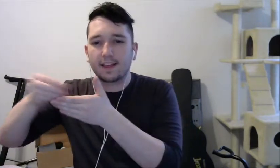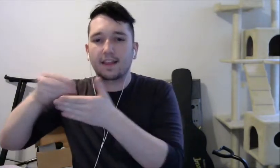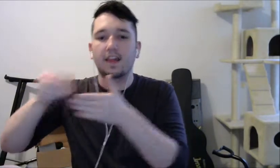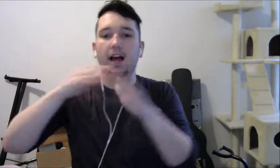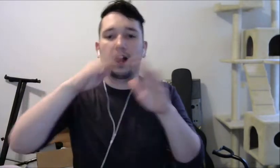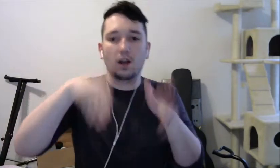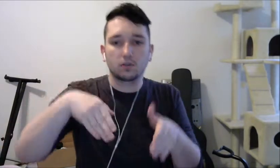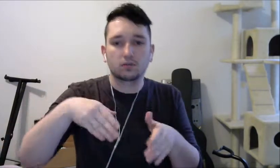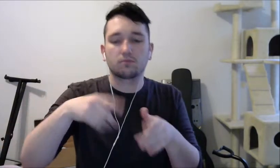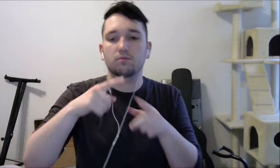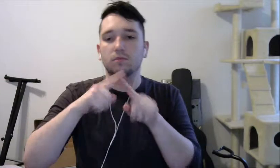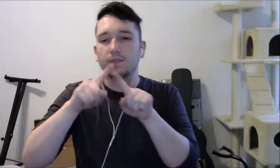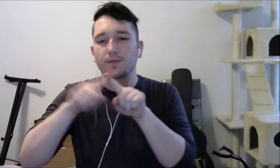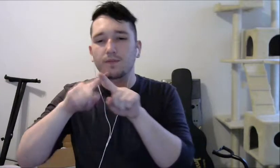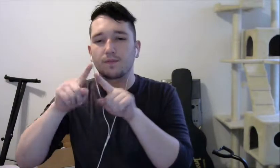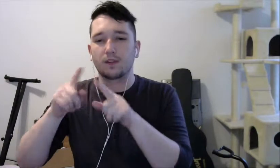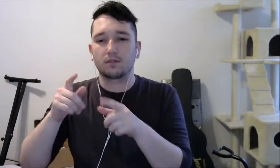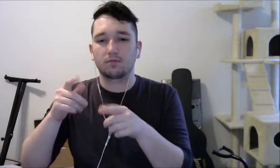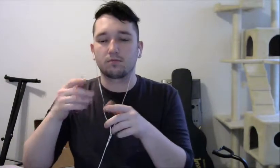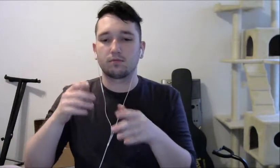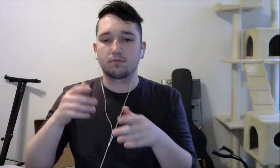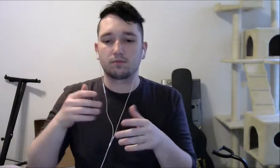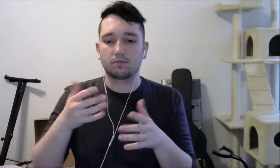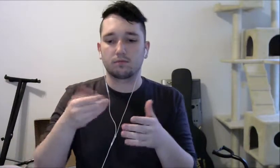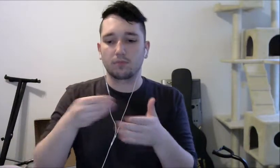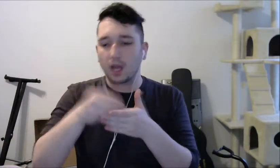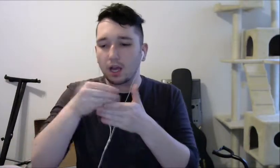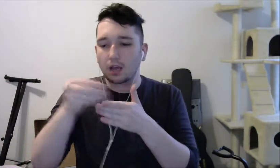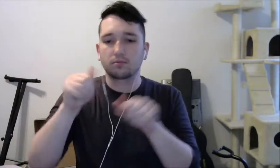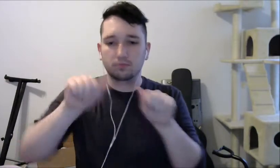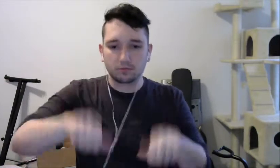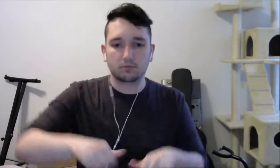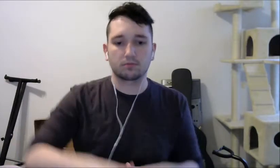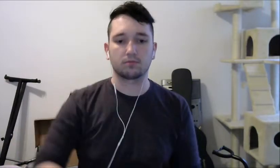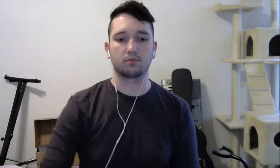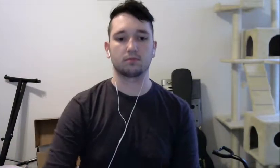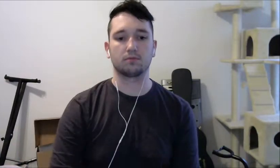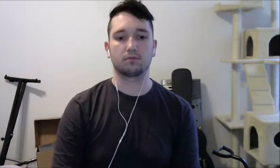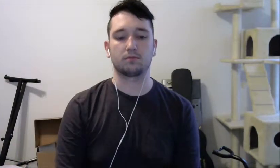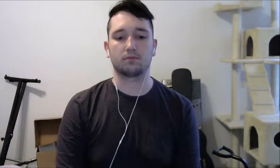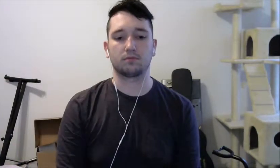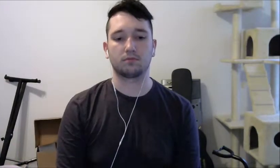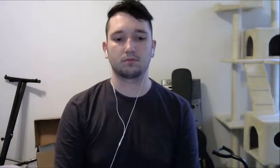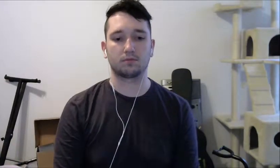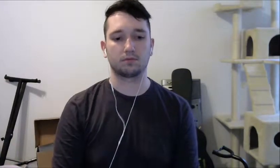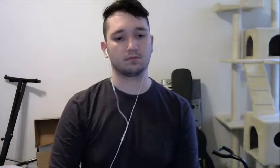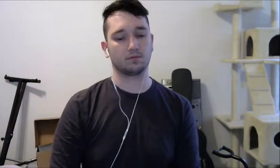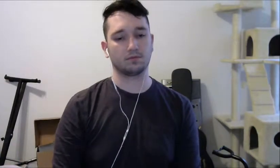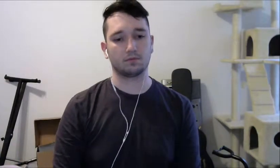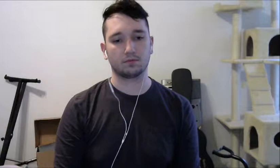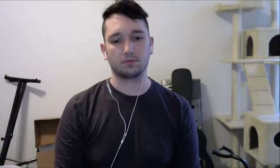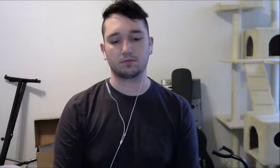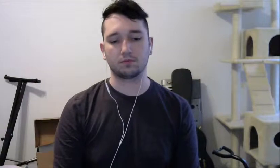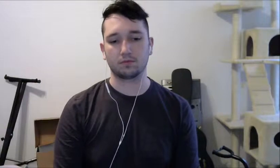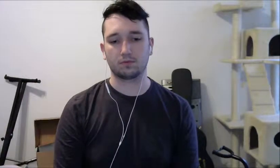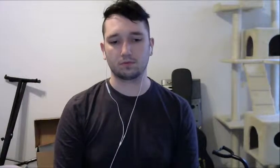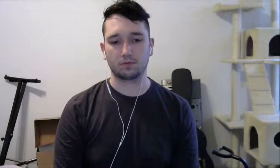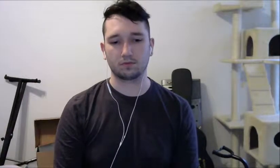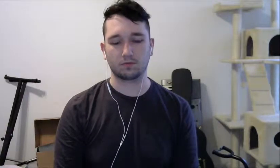than 50%. Disposable income is the money a household has to spend after they